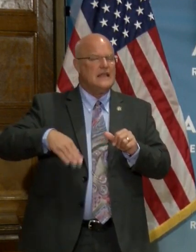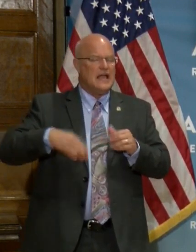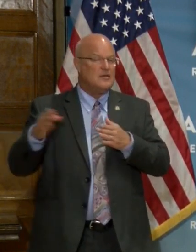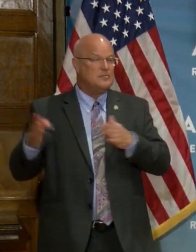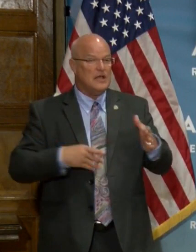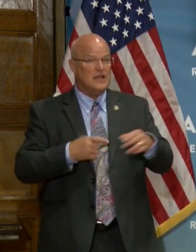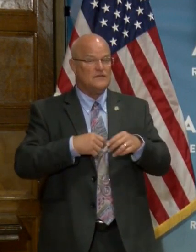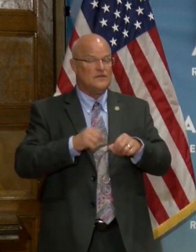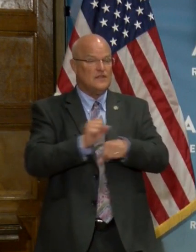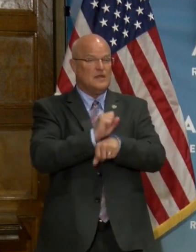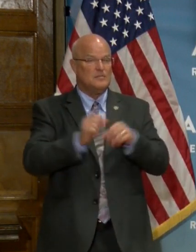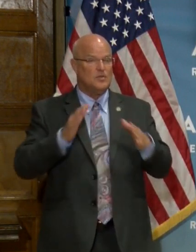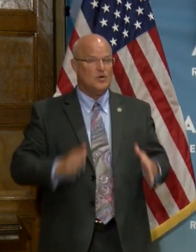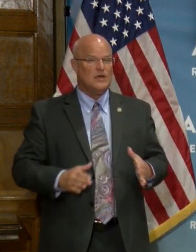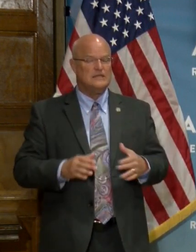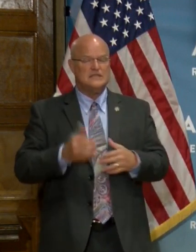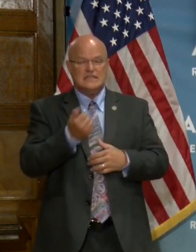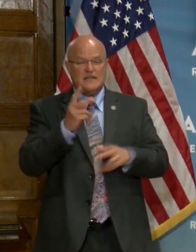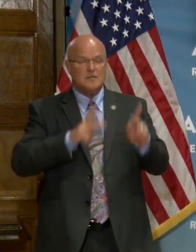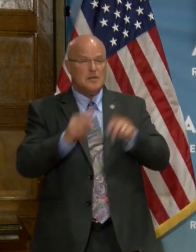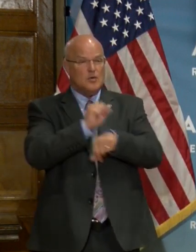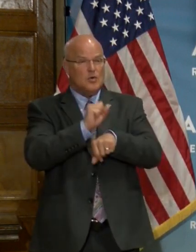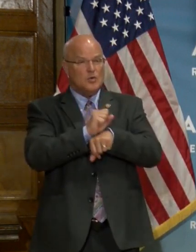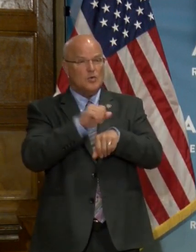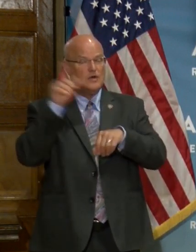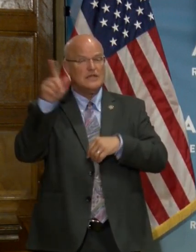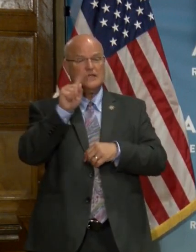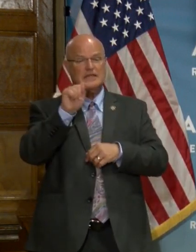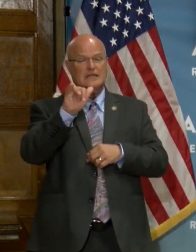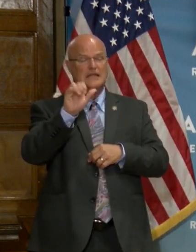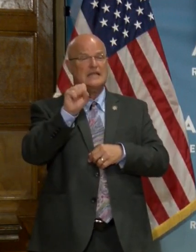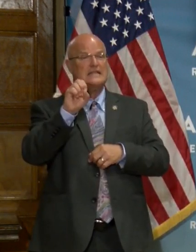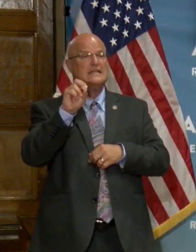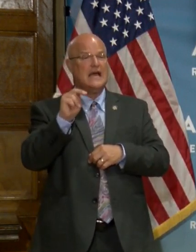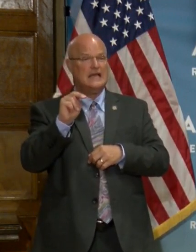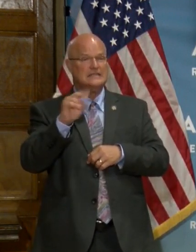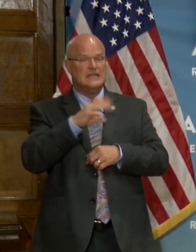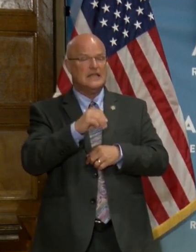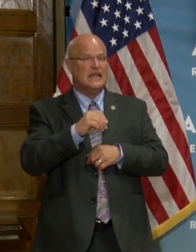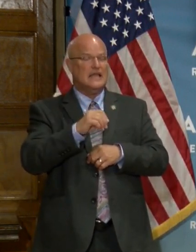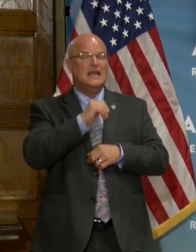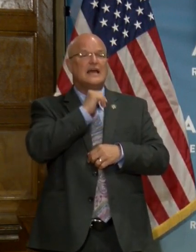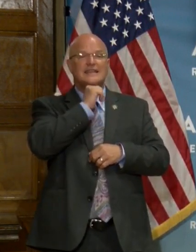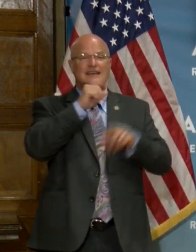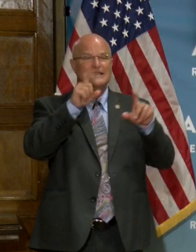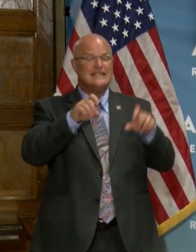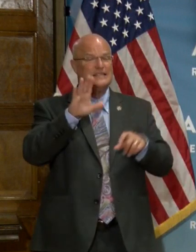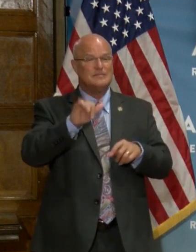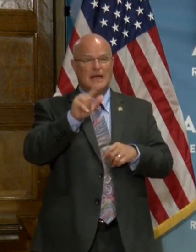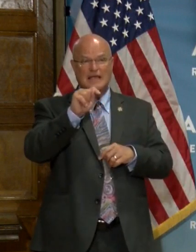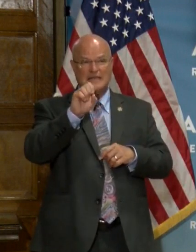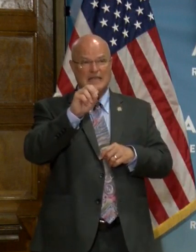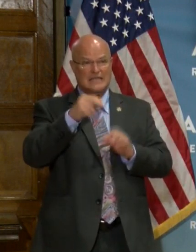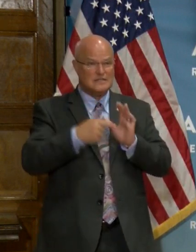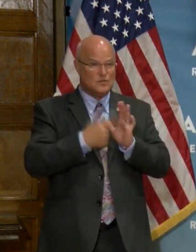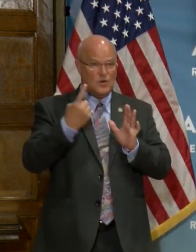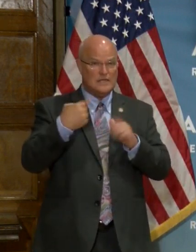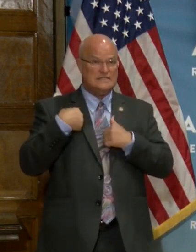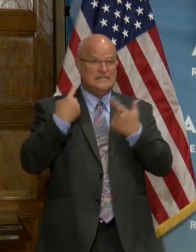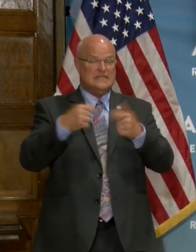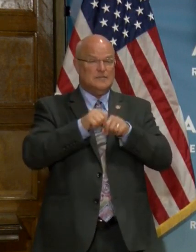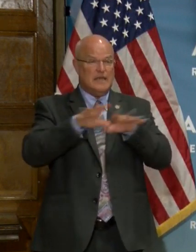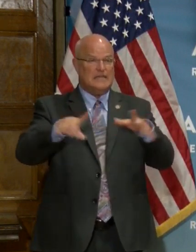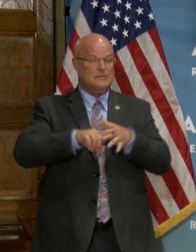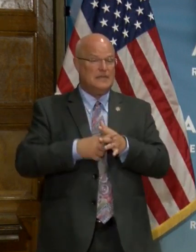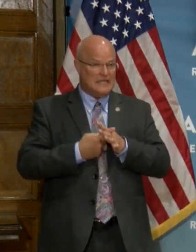Two of the people that we've spoken to who work at Tyson plants said that they've only been tested by Tyson once since the pandemic